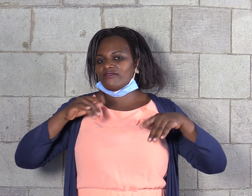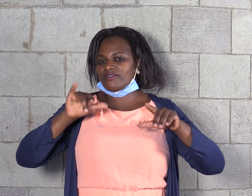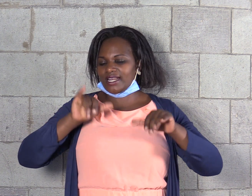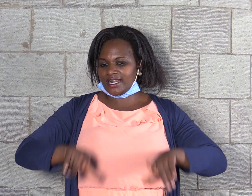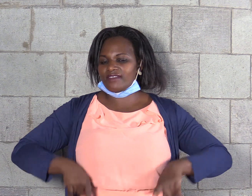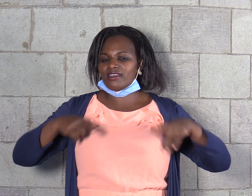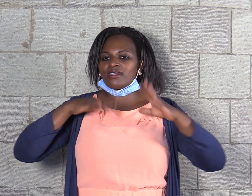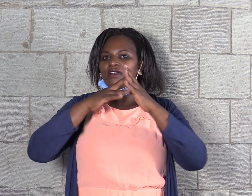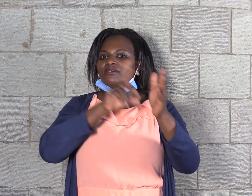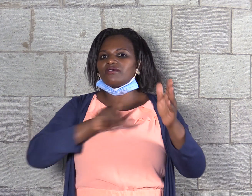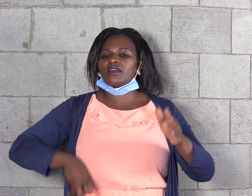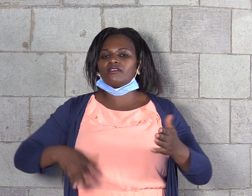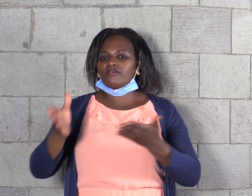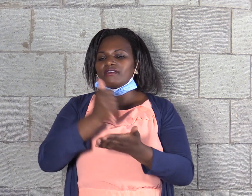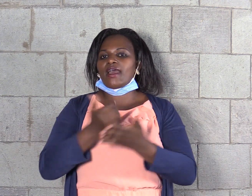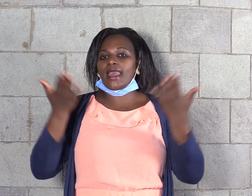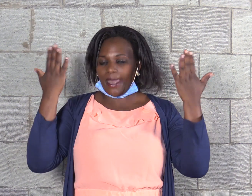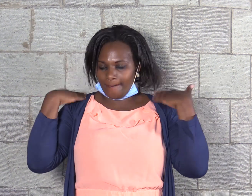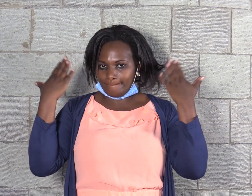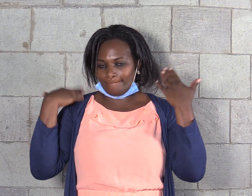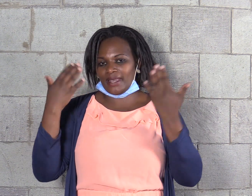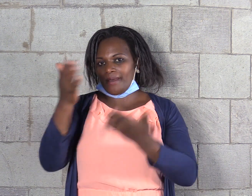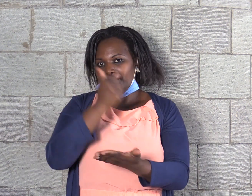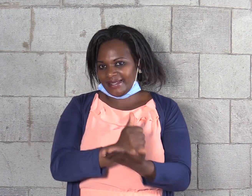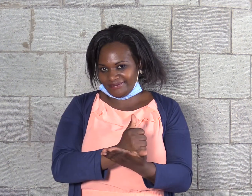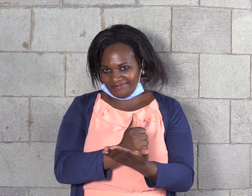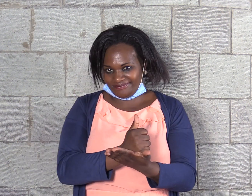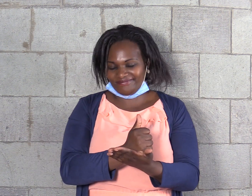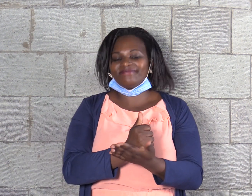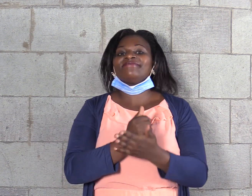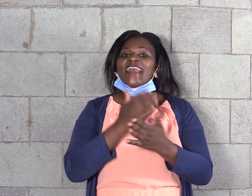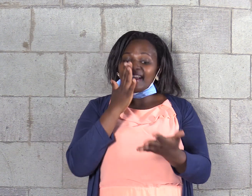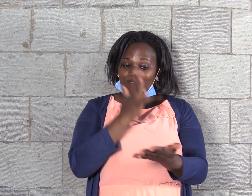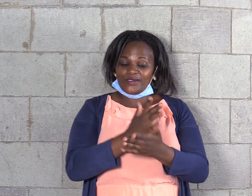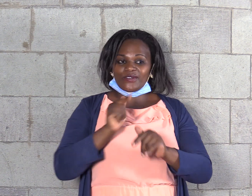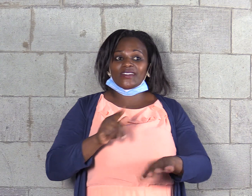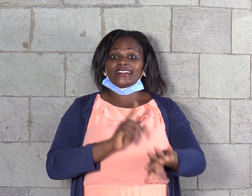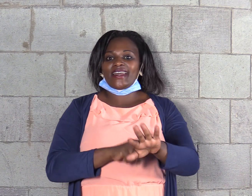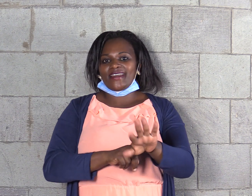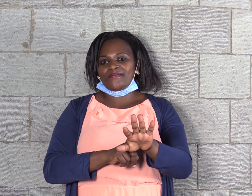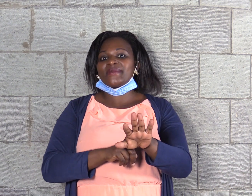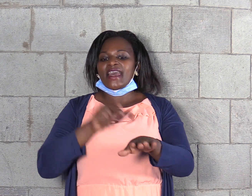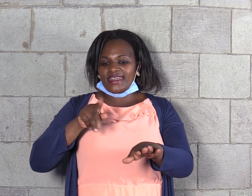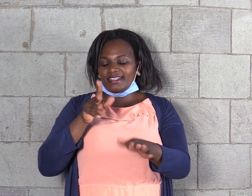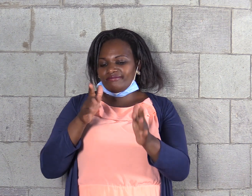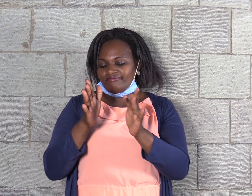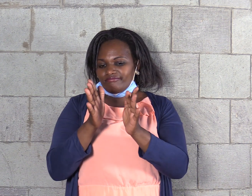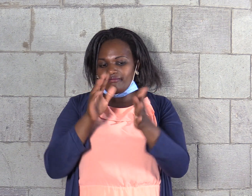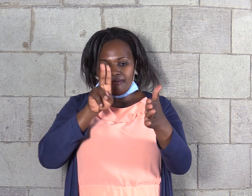forever." Amen. Amen. In this time, this Psalm 23 has been my book. It has been